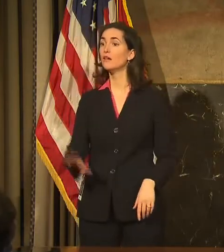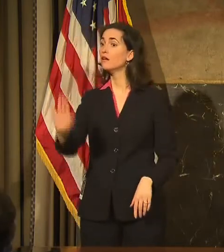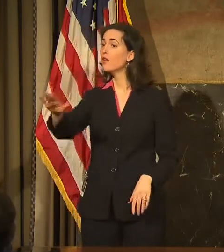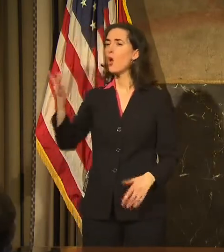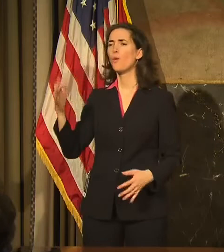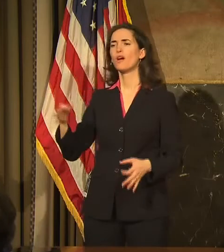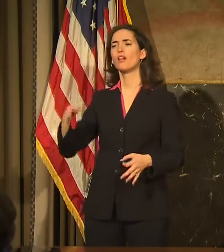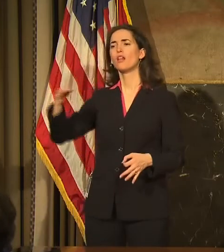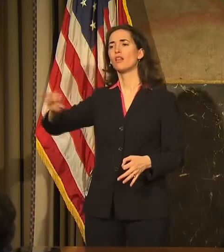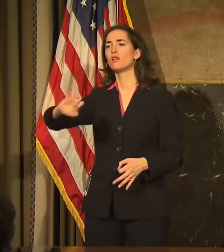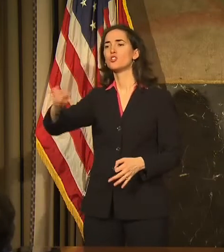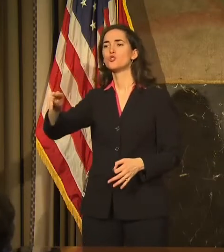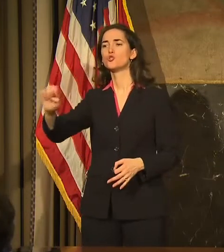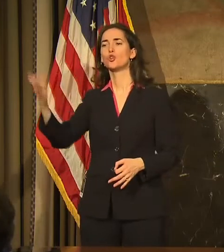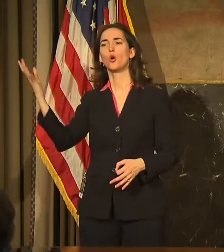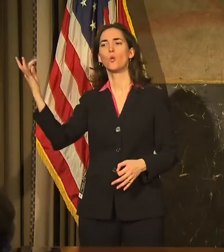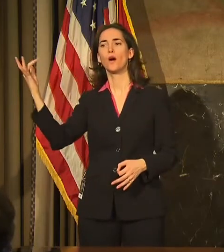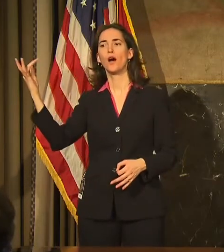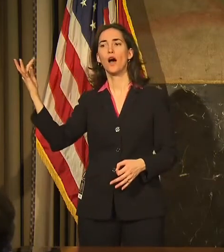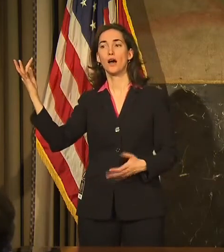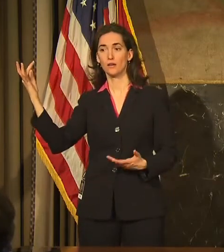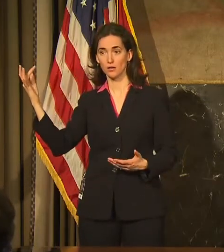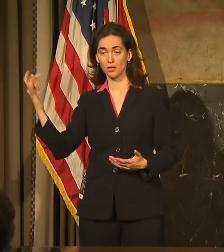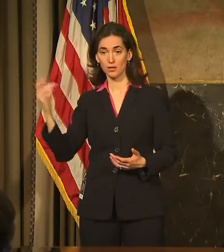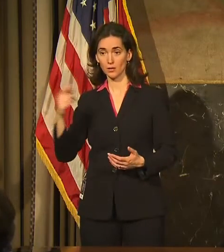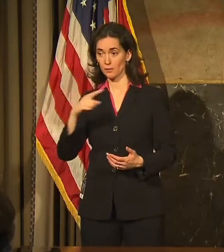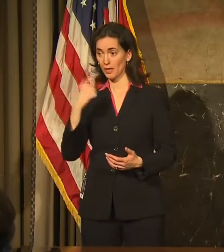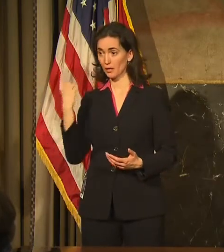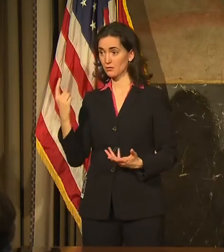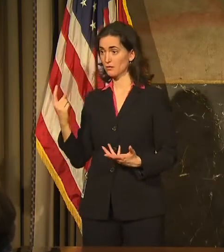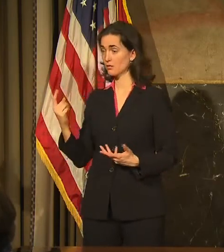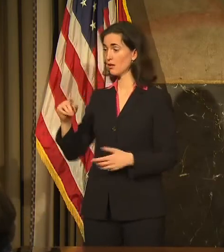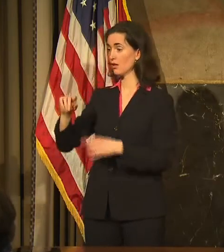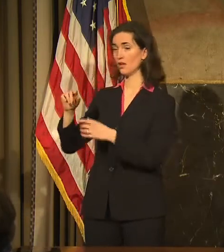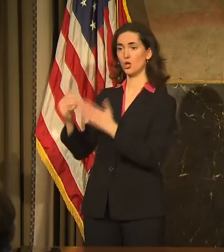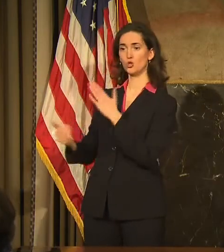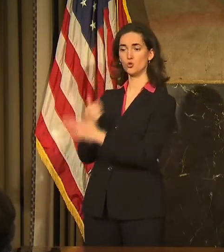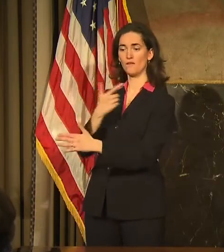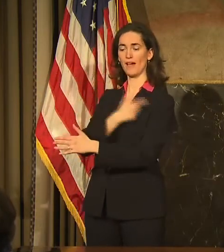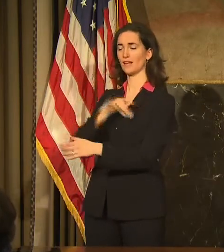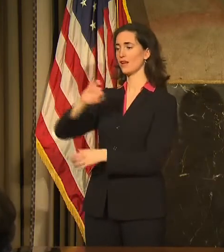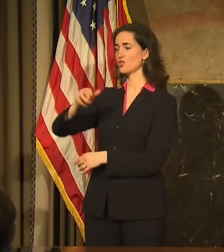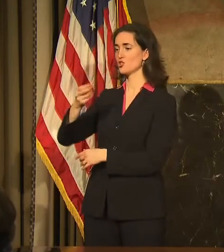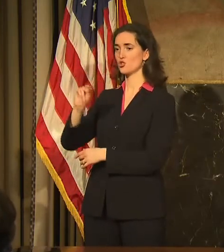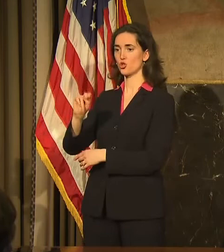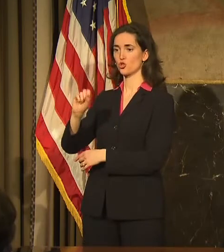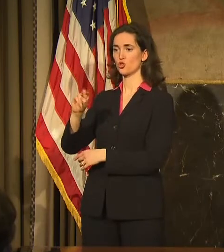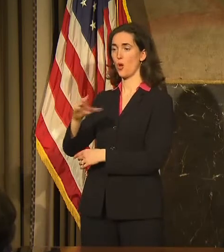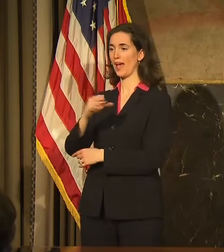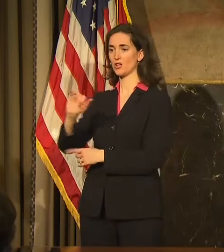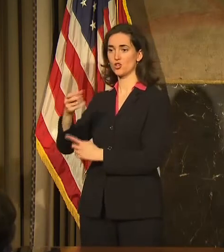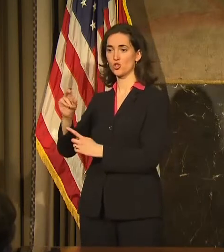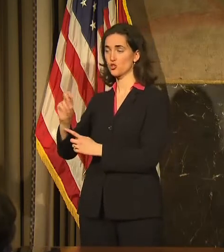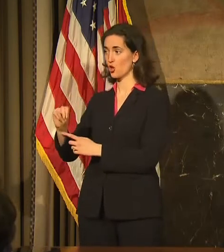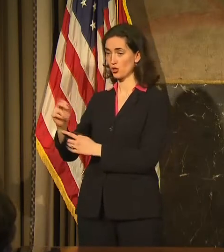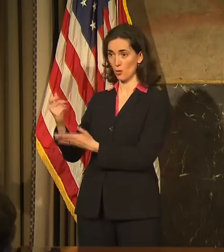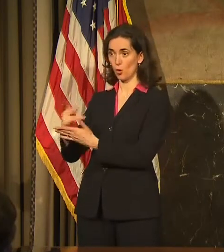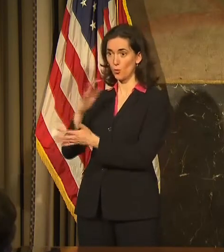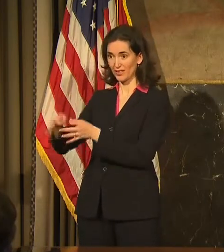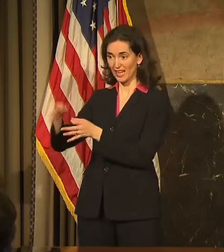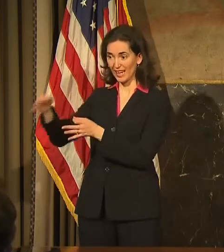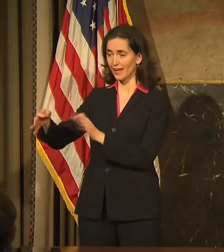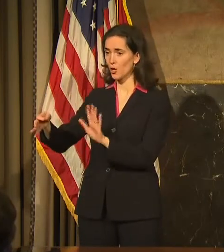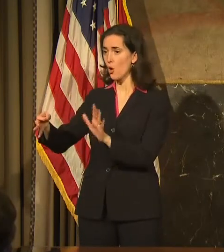June not because there's going to be a delay in the Johnson & Johnson vaccine being approved, but because the